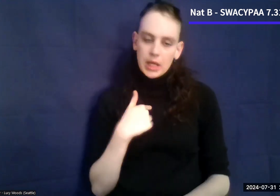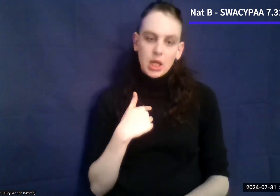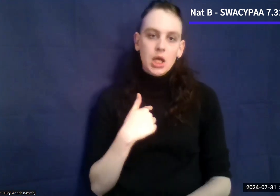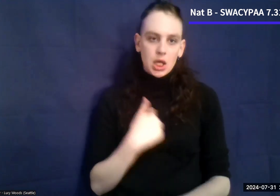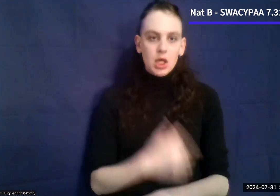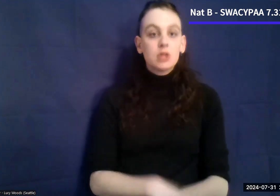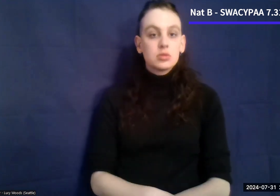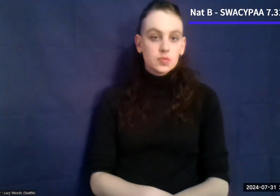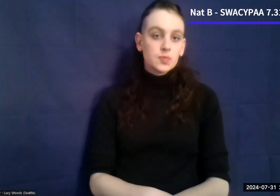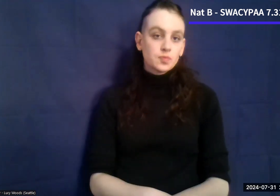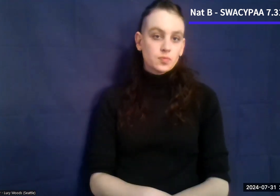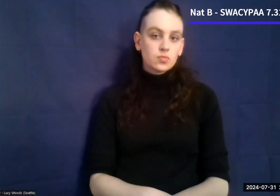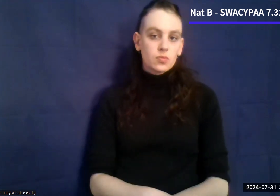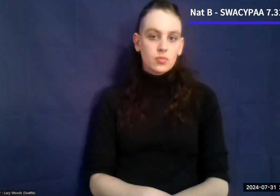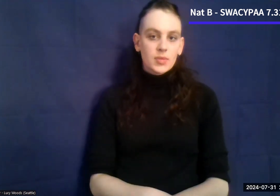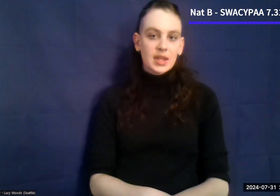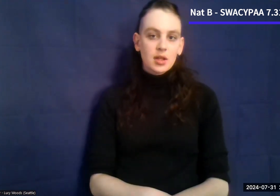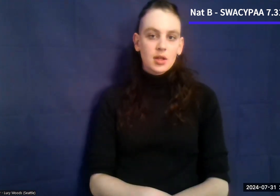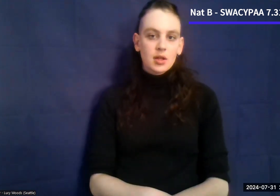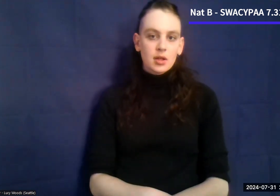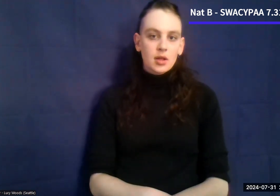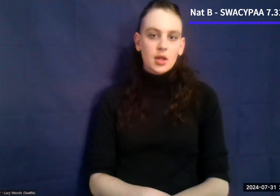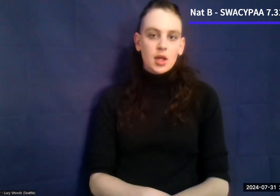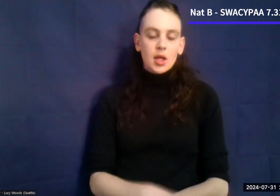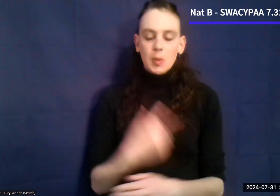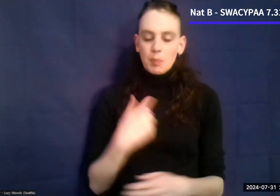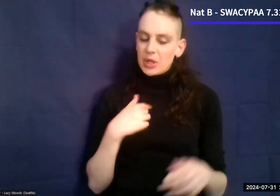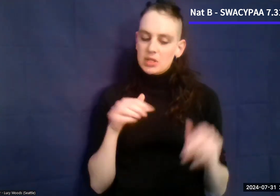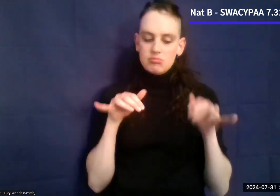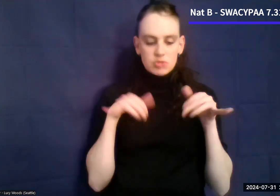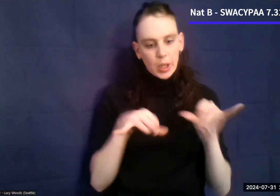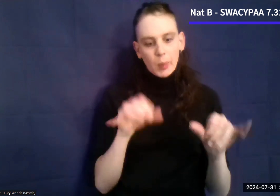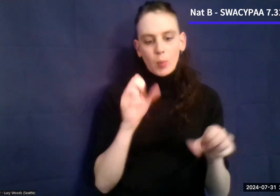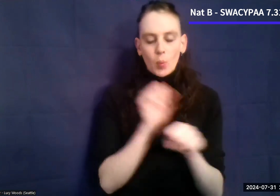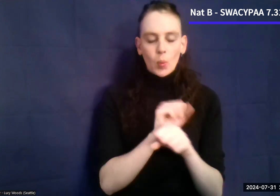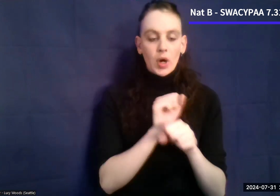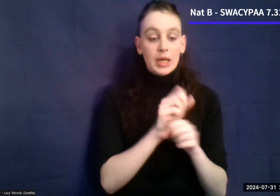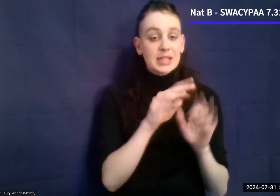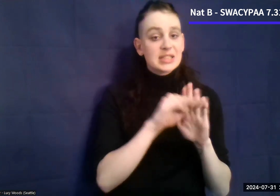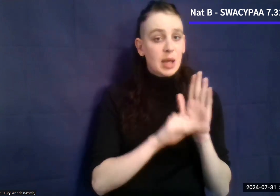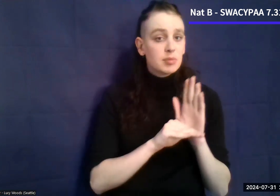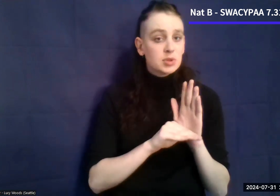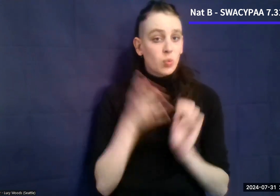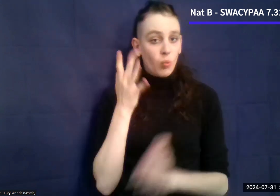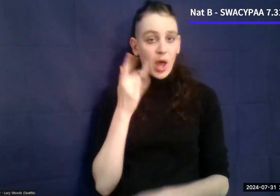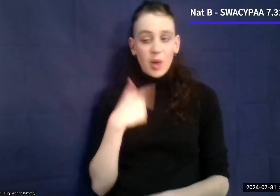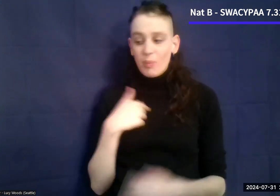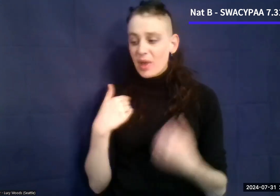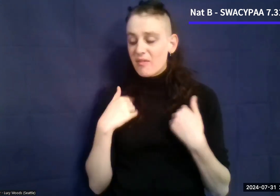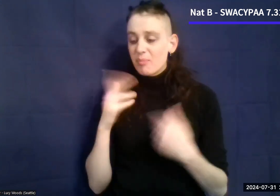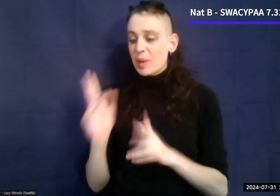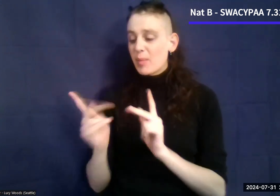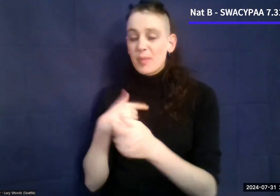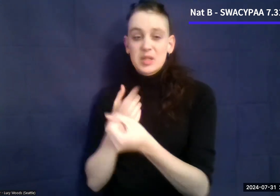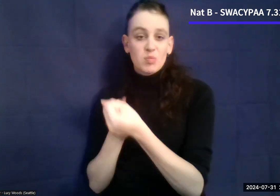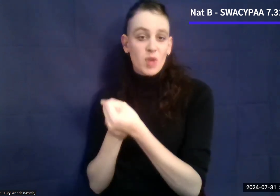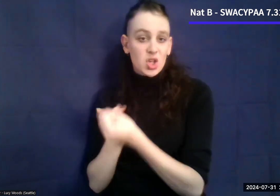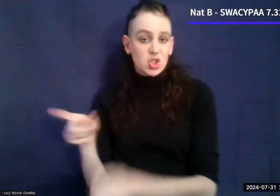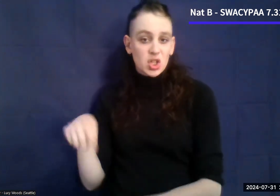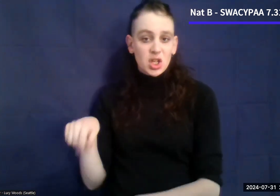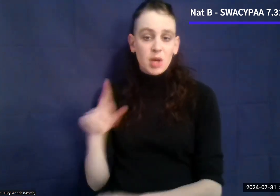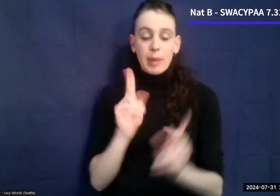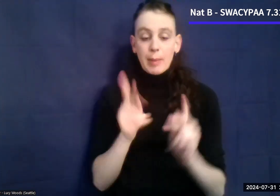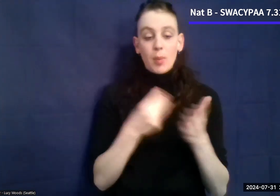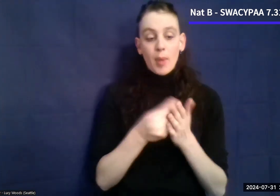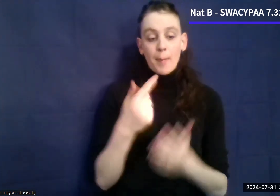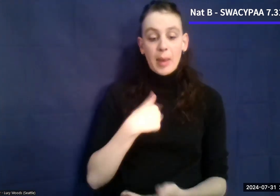And it's kept me in the steps, right? It's really, really helped me. And just like people bought me my first big book,